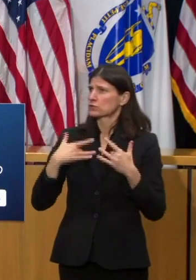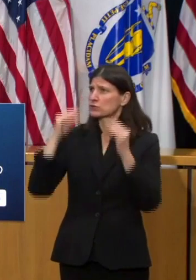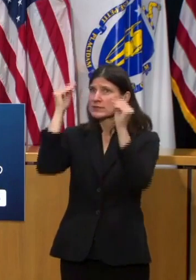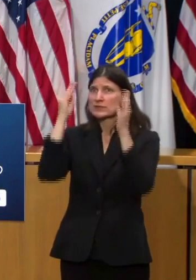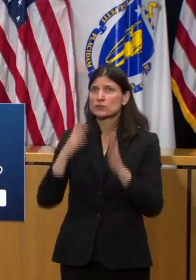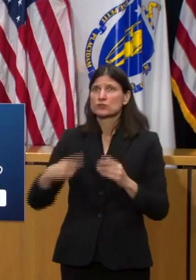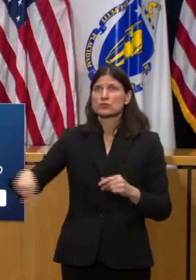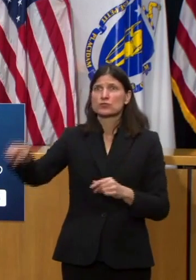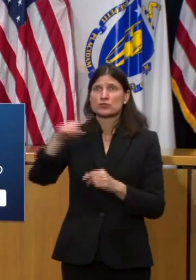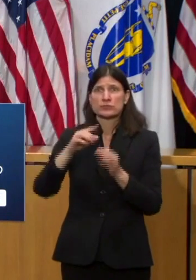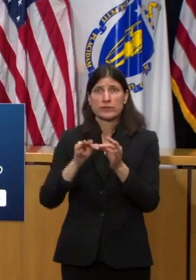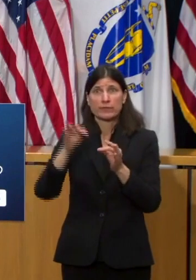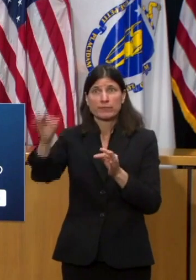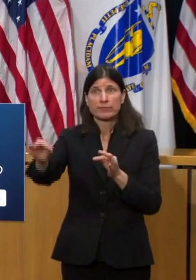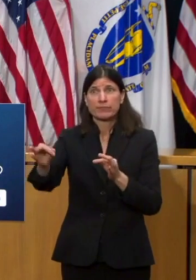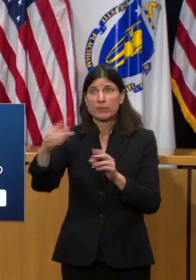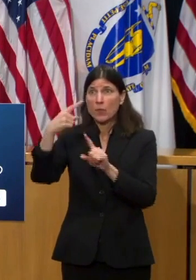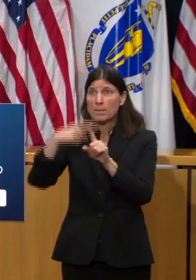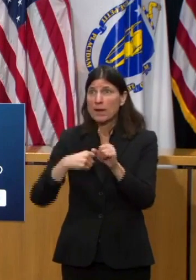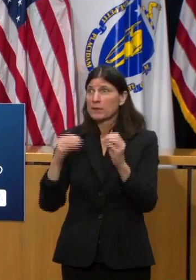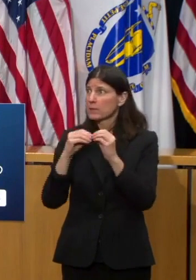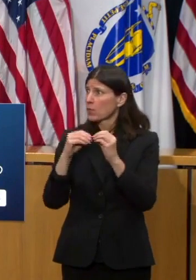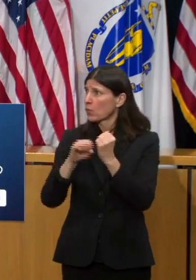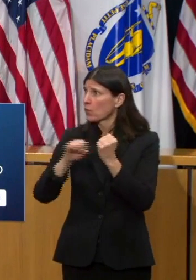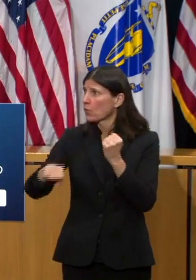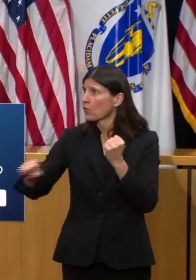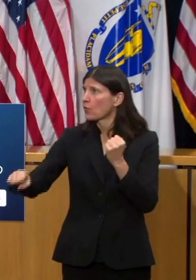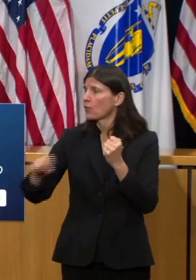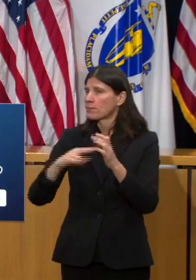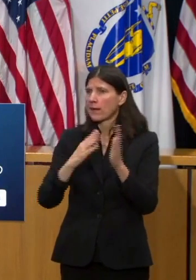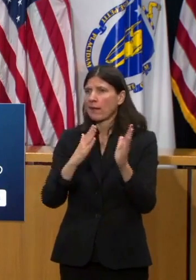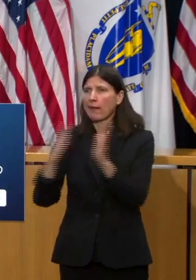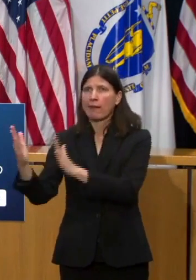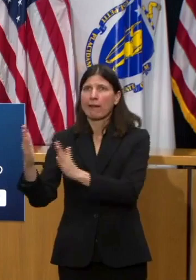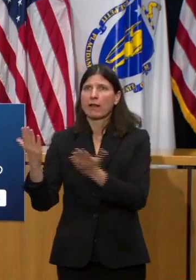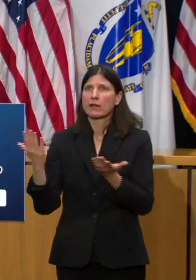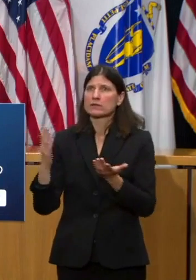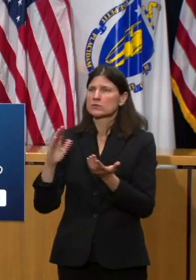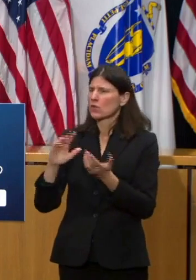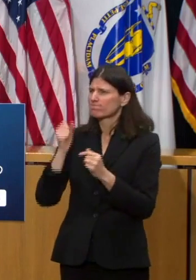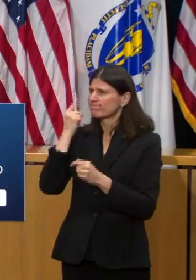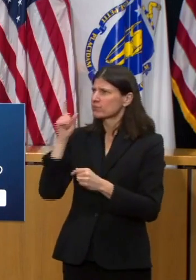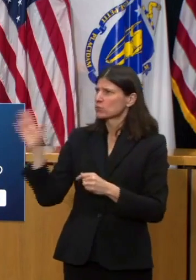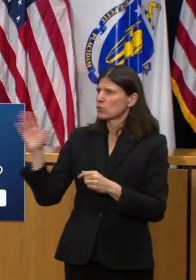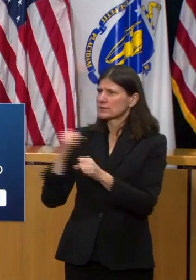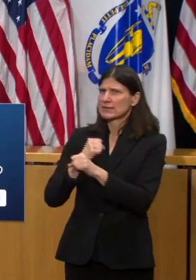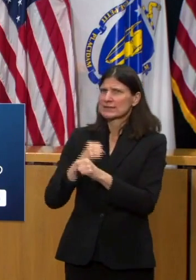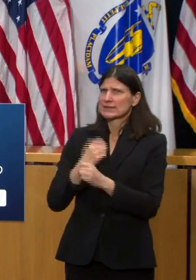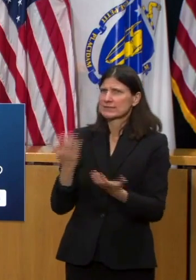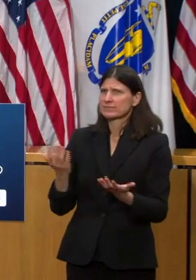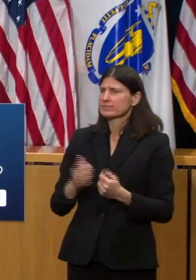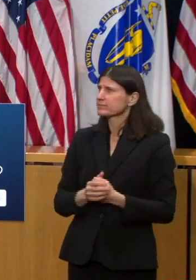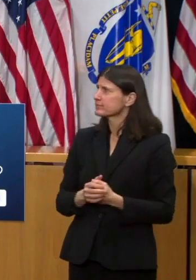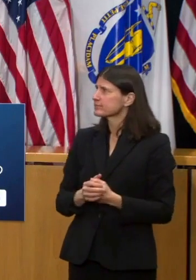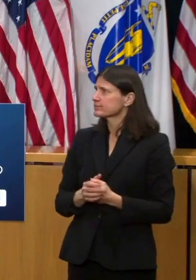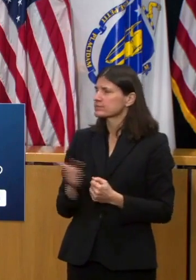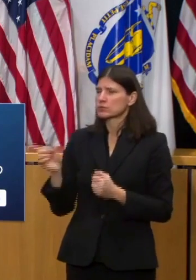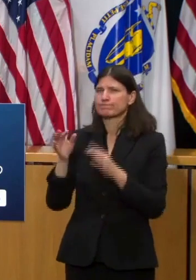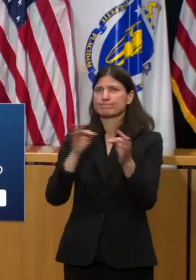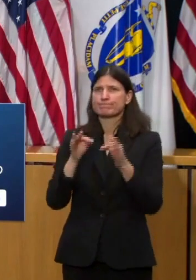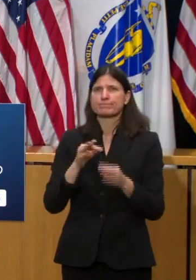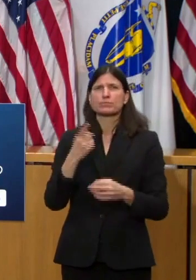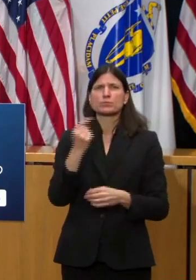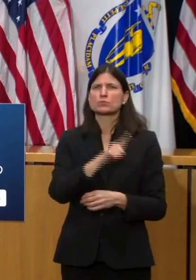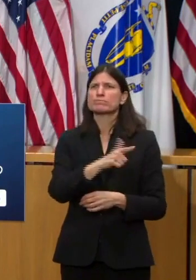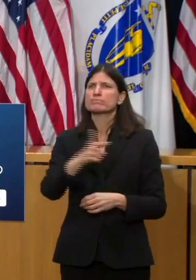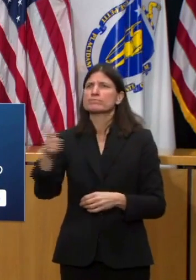kind of timeline or metrics are we looking at before we move on to that group? Well, we're still on point with the phase one,